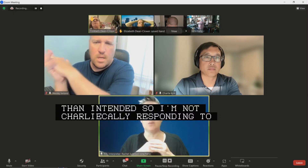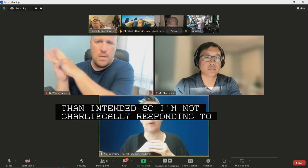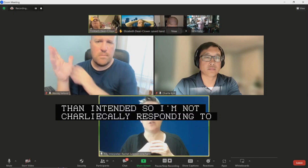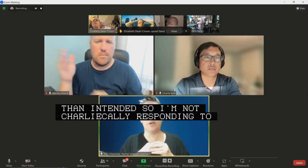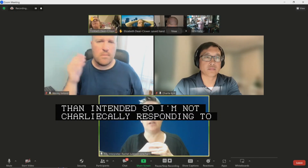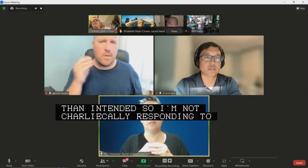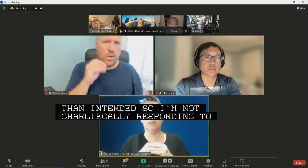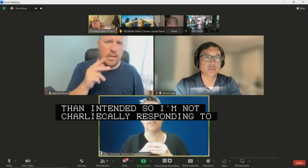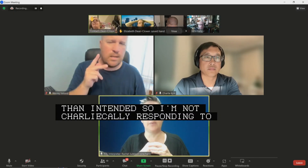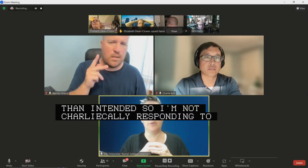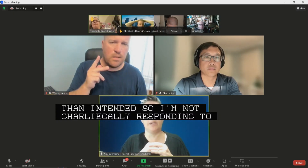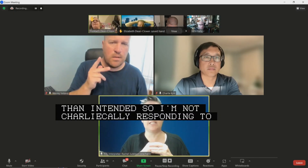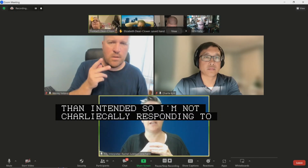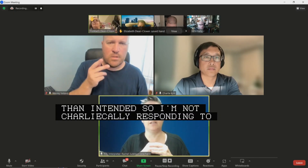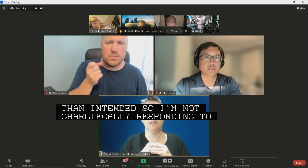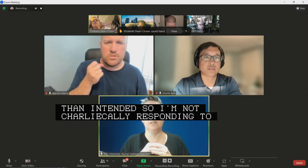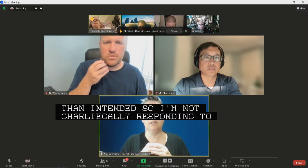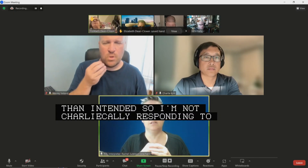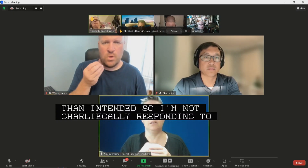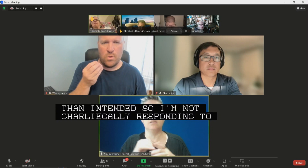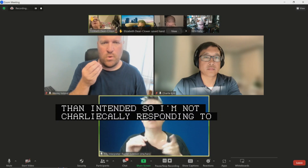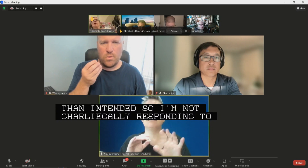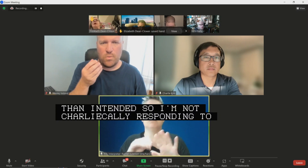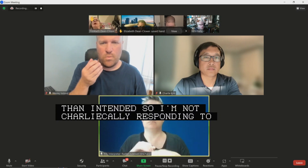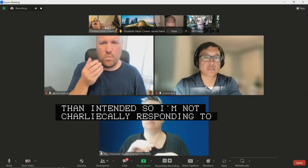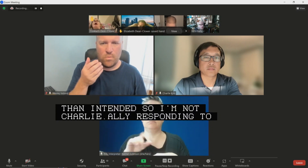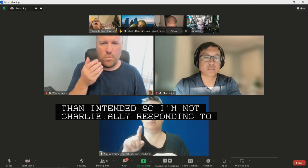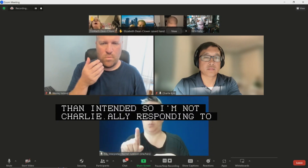Elizabeth, this is Wes. Go ahead. Say what you wanted to say.